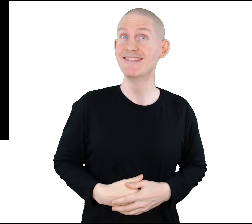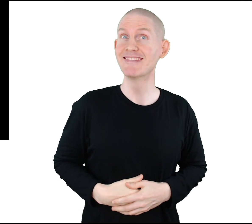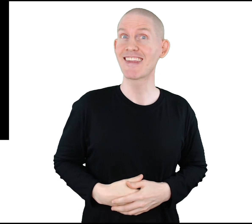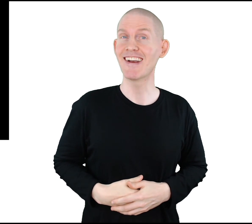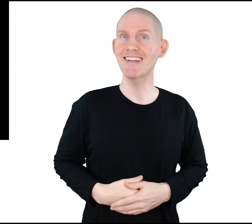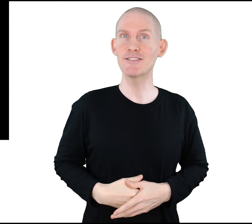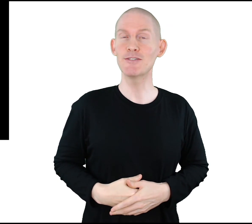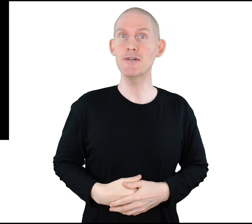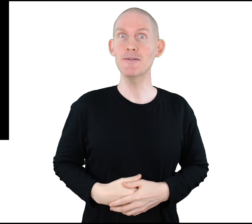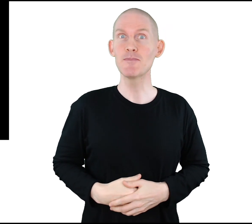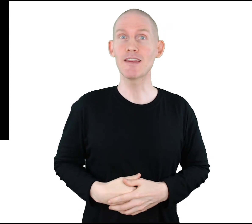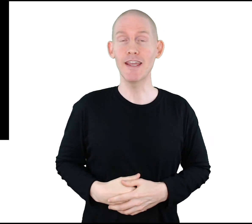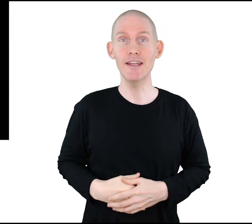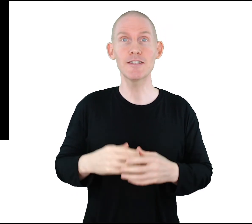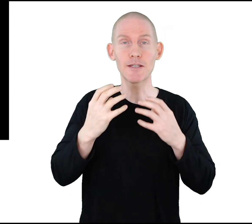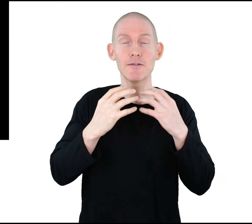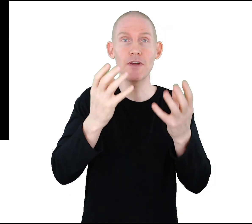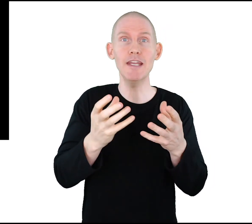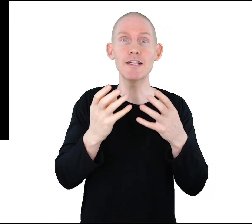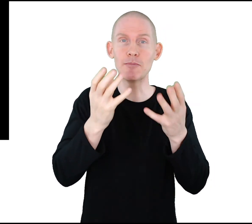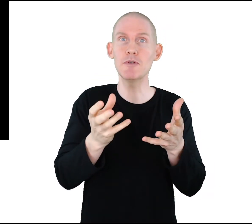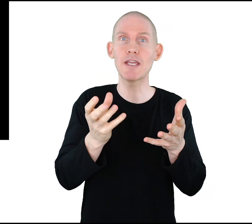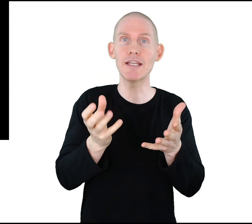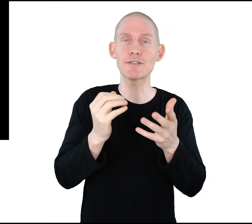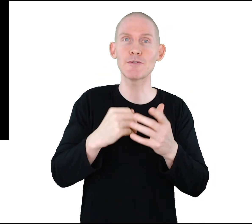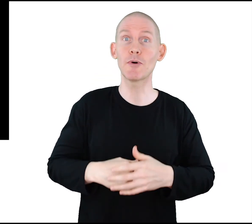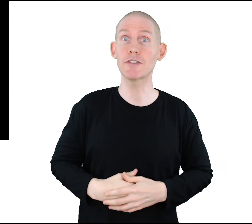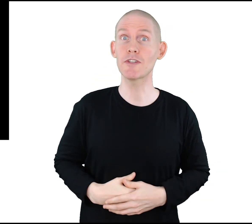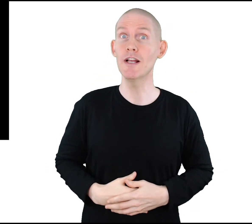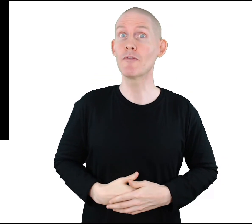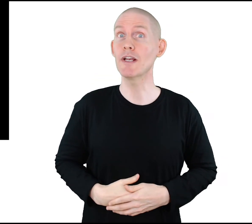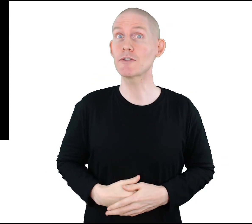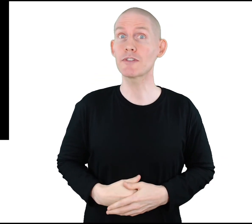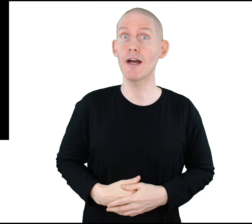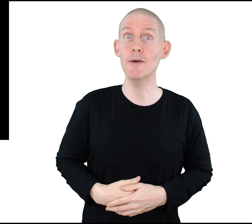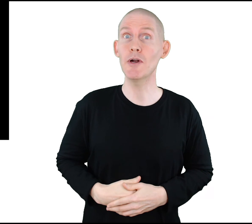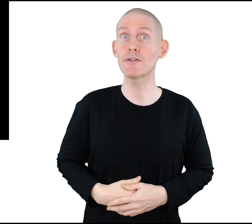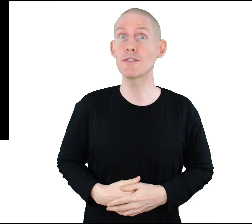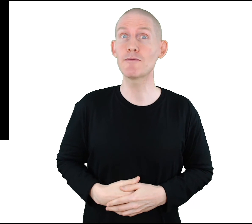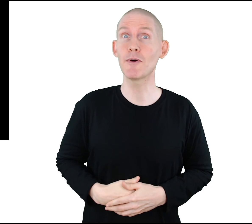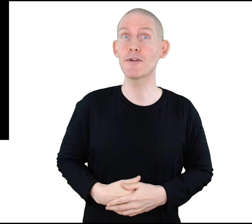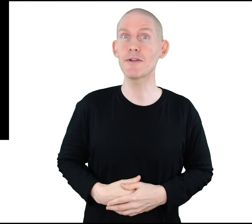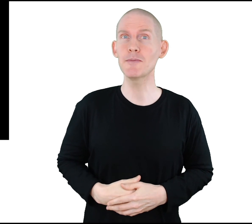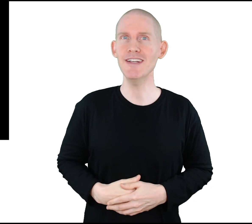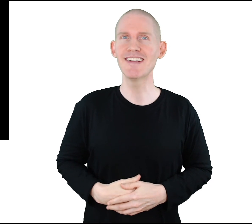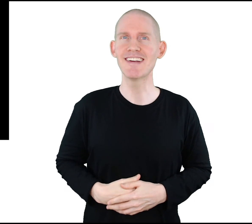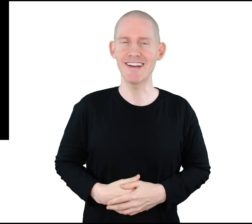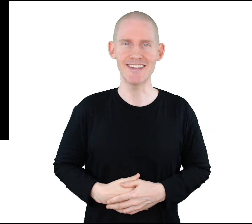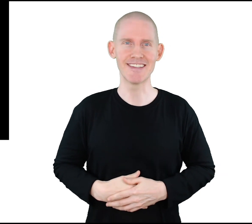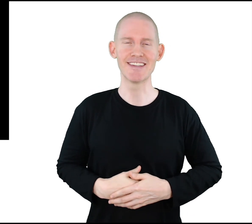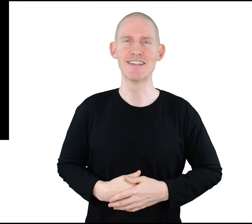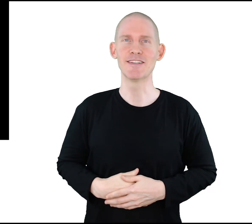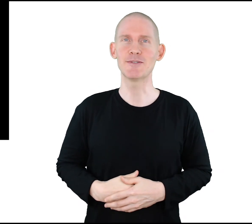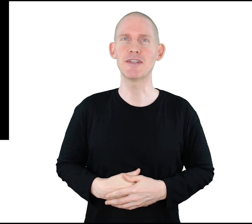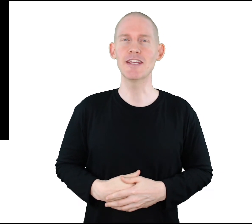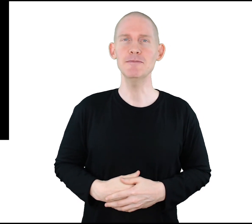All right, did you do it? At the end, to convey, to communicate a yes/no question, raise those eyebrows, lean forward a little bit. Right. Let's do it again.